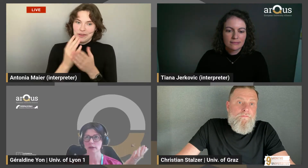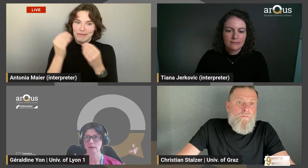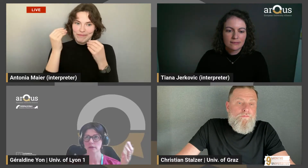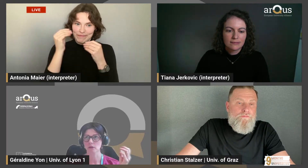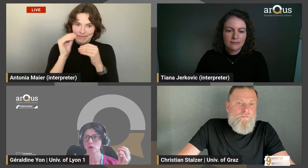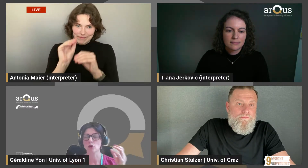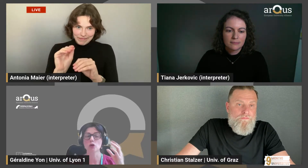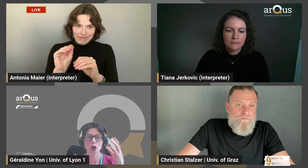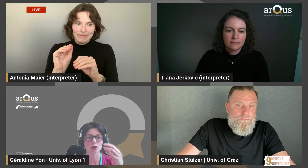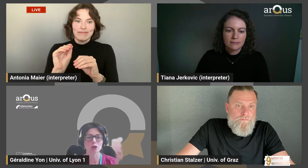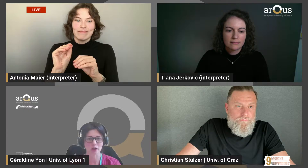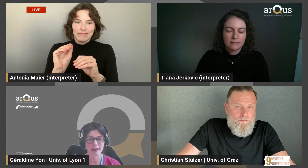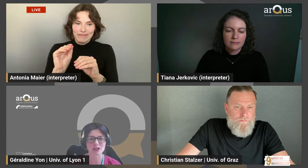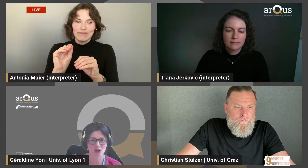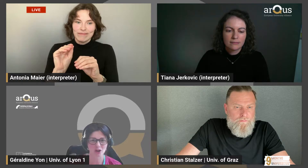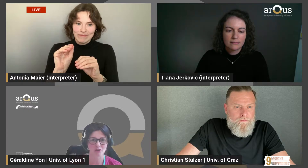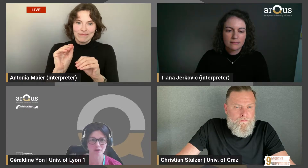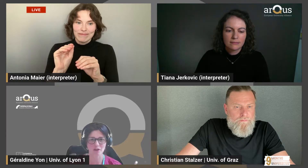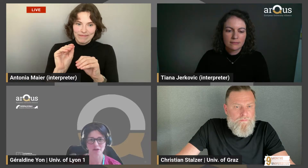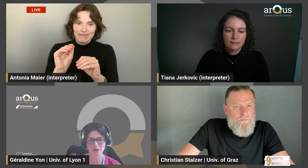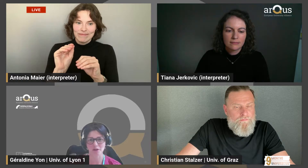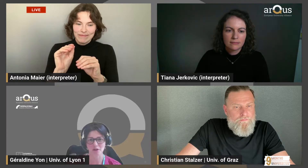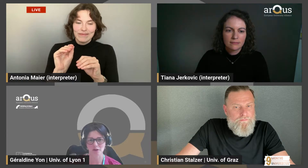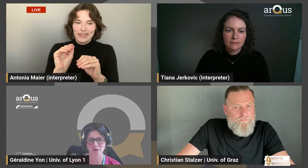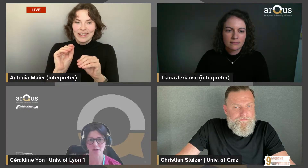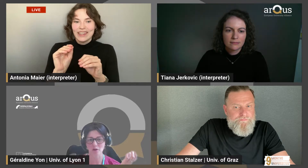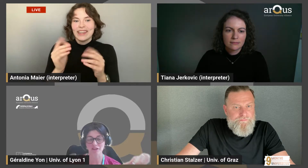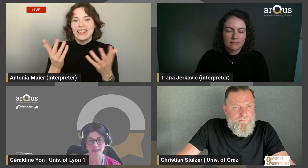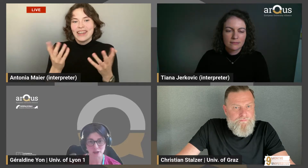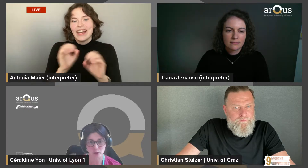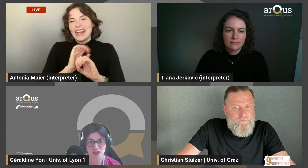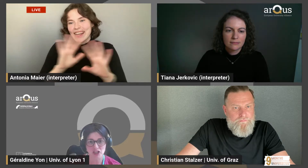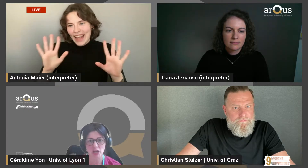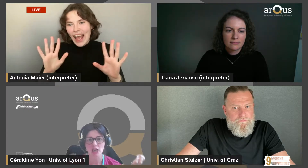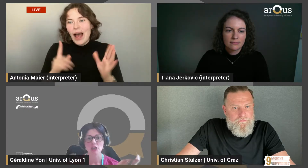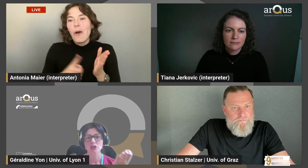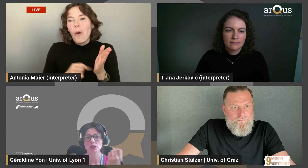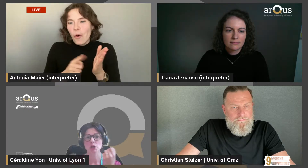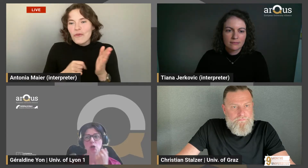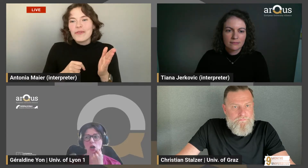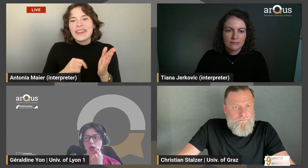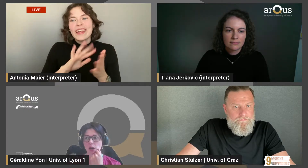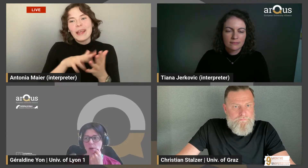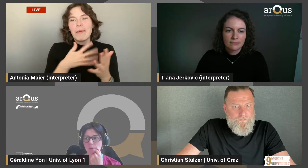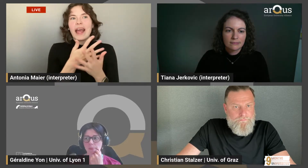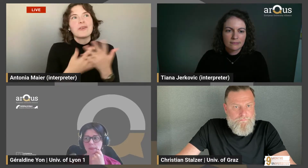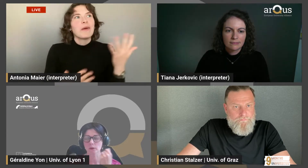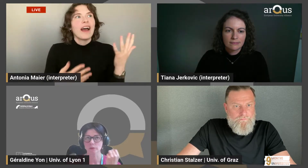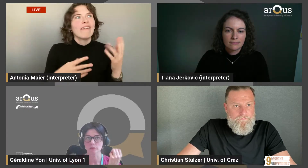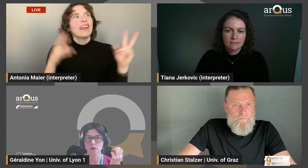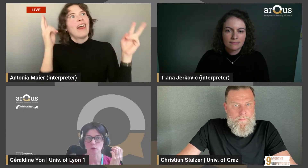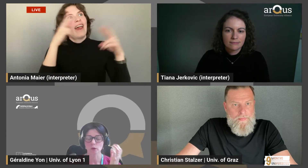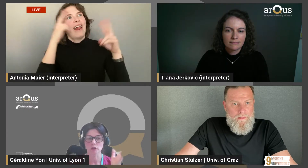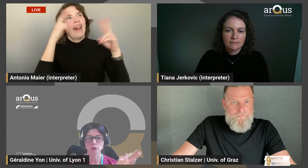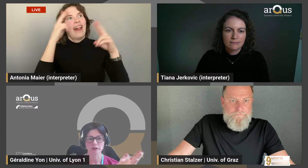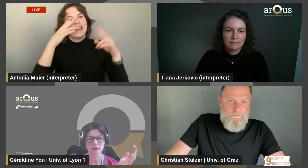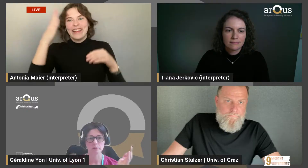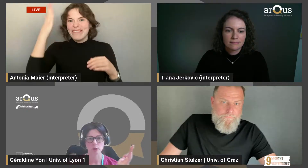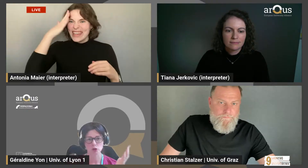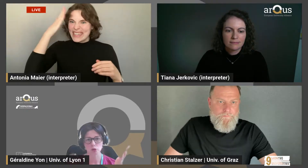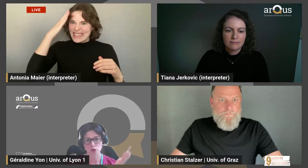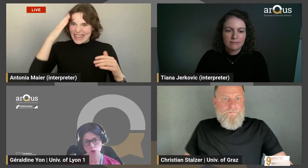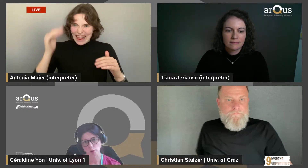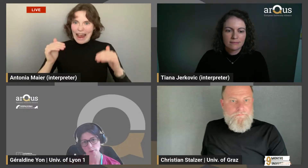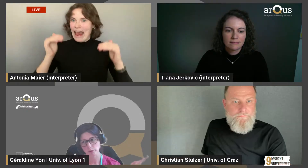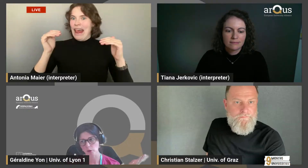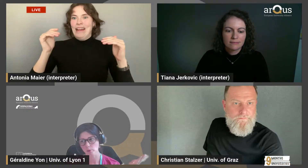like a non-knowledge of sign language. So what do you think that people